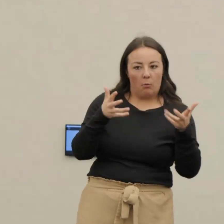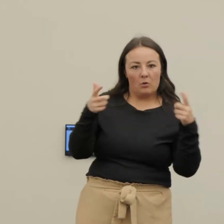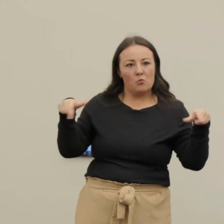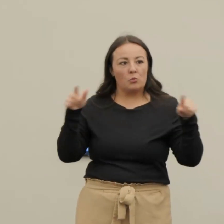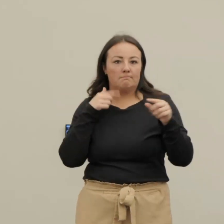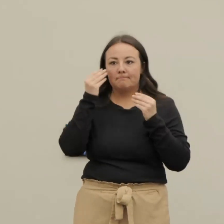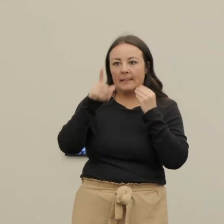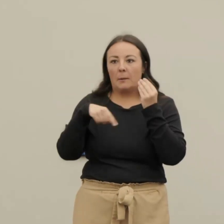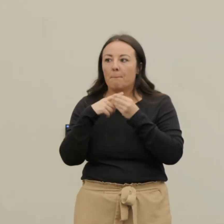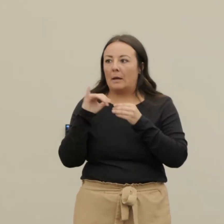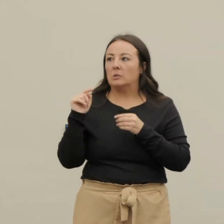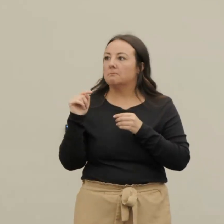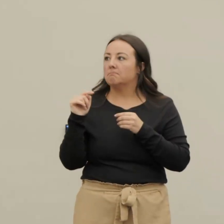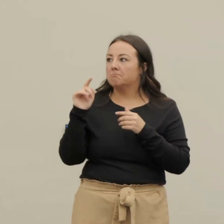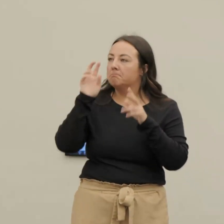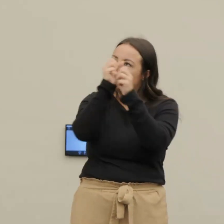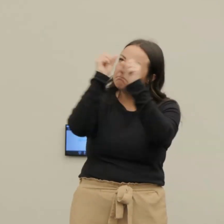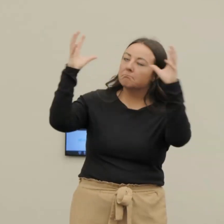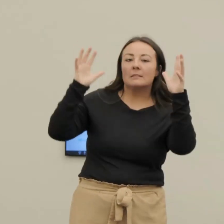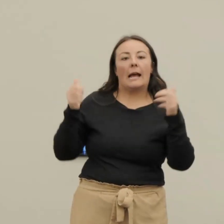a game.